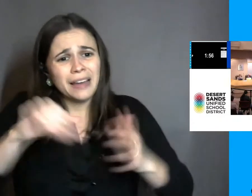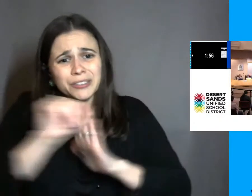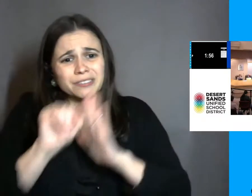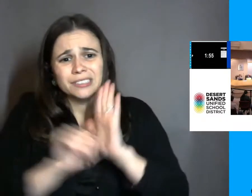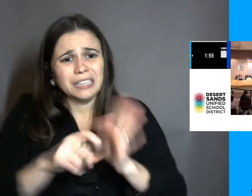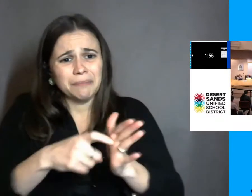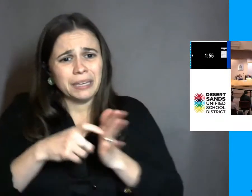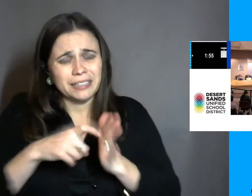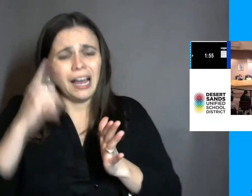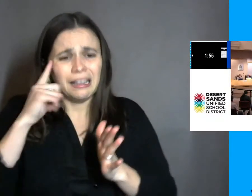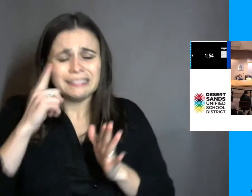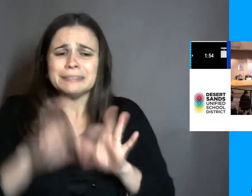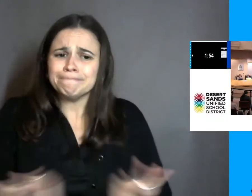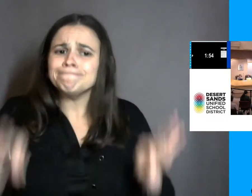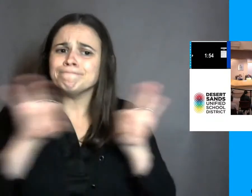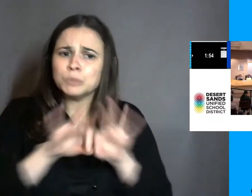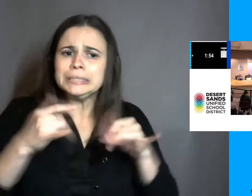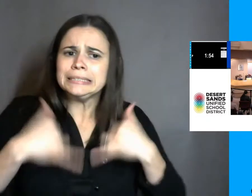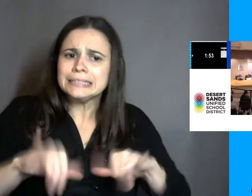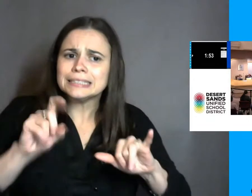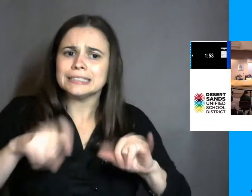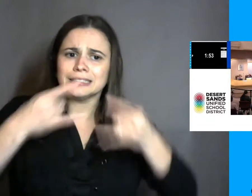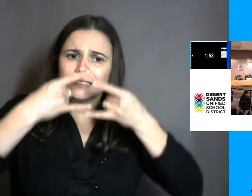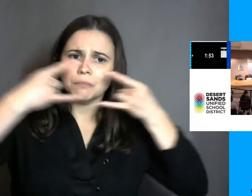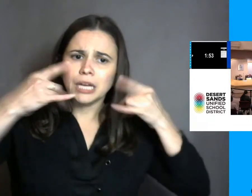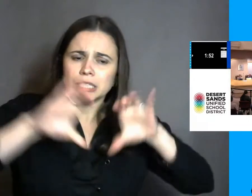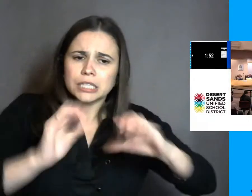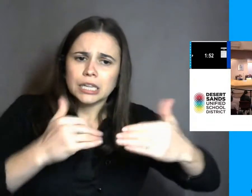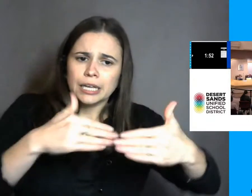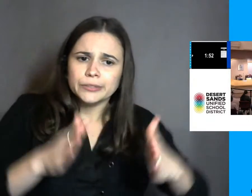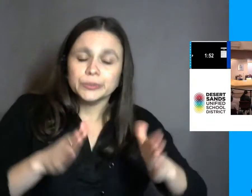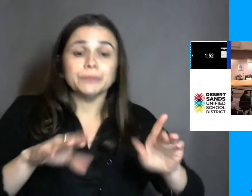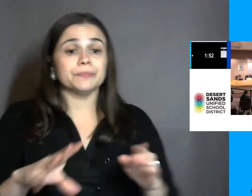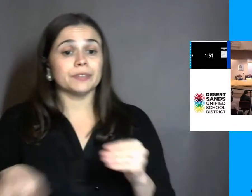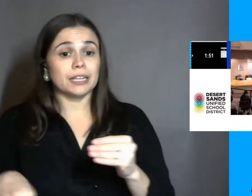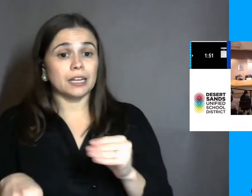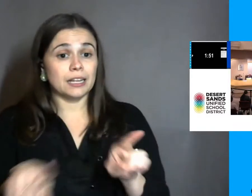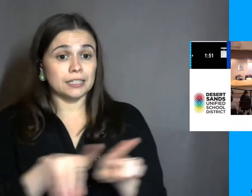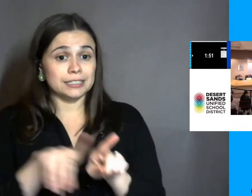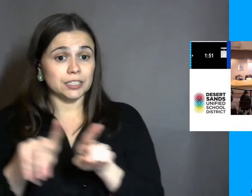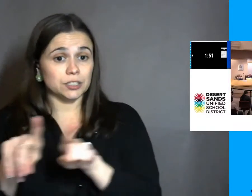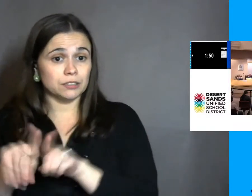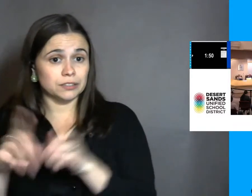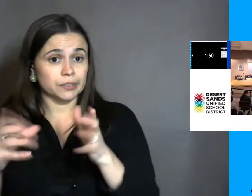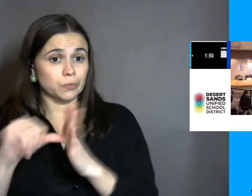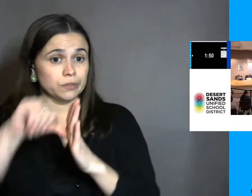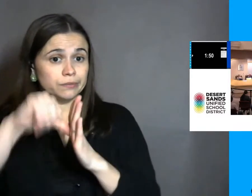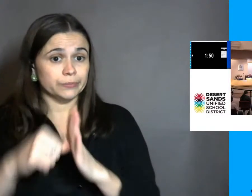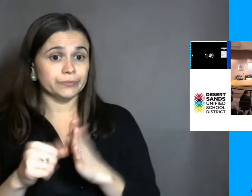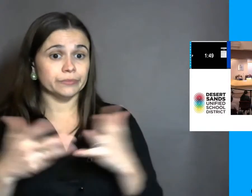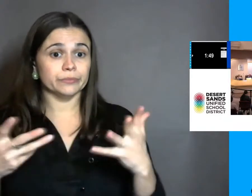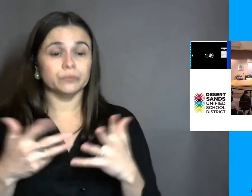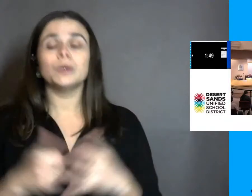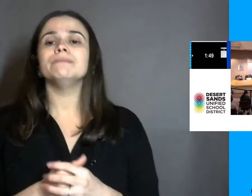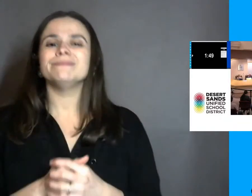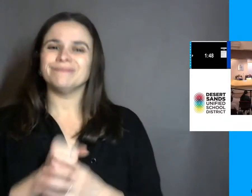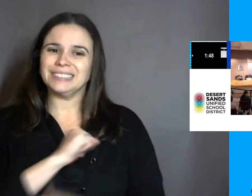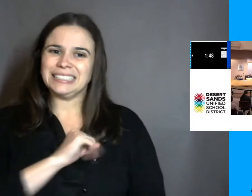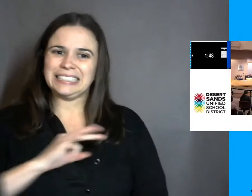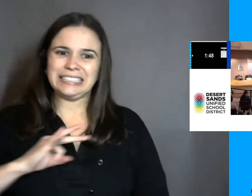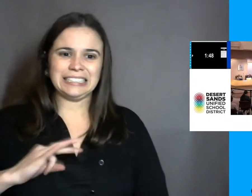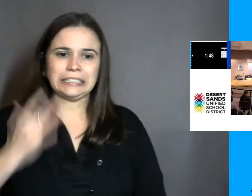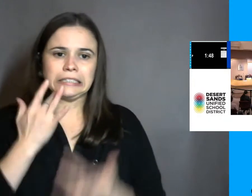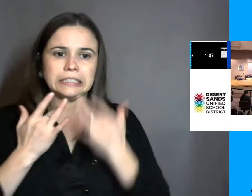masks to be worn in the classroom. Additionally, I'd like to again put emphasis on the staff shortages.